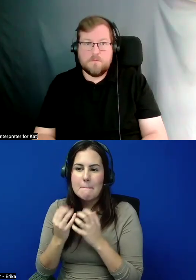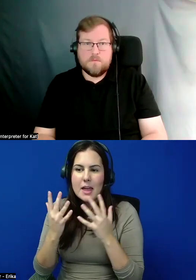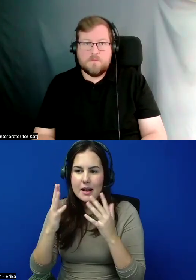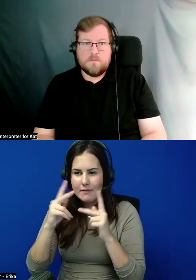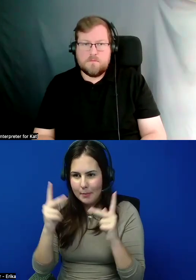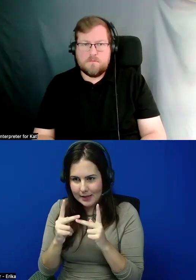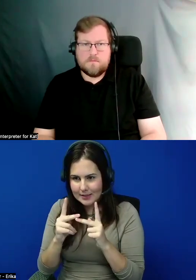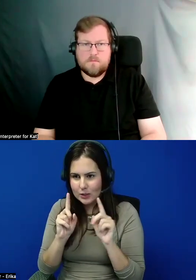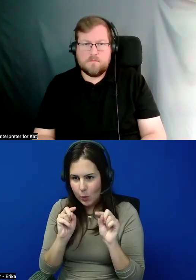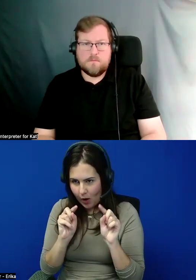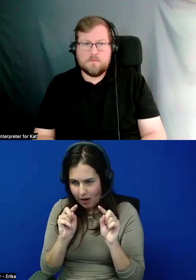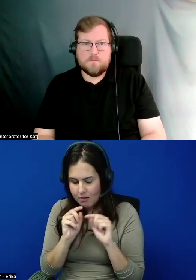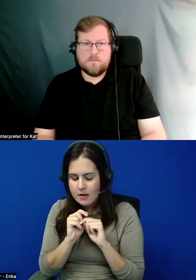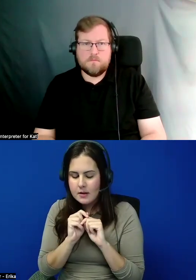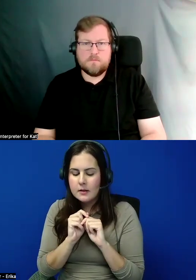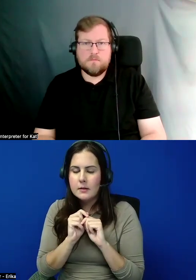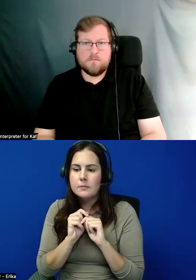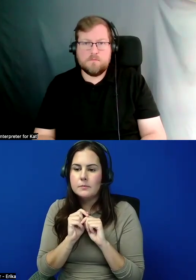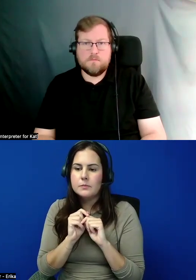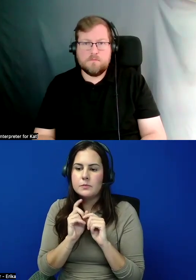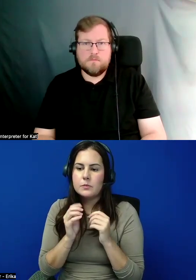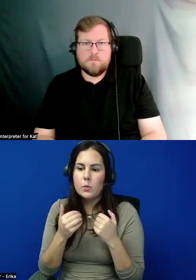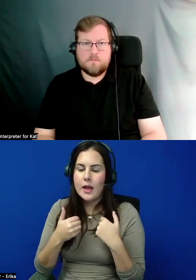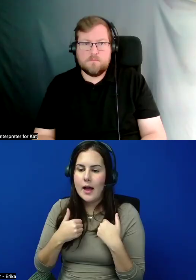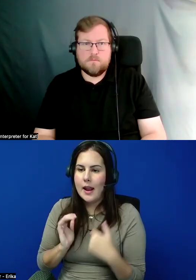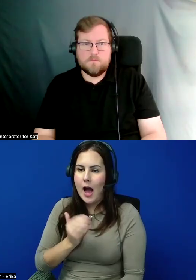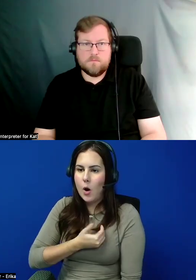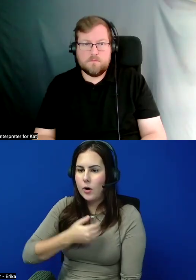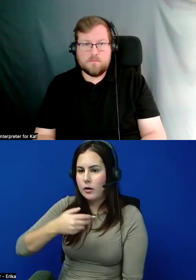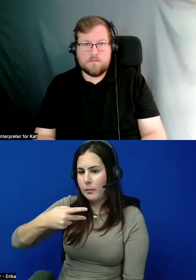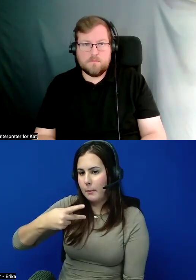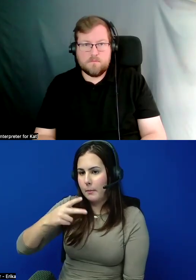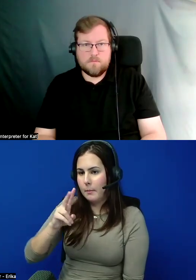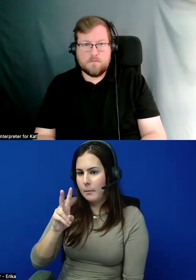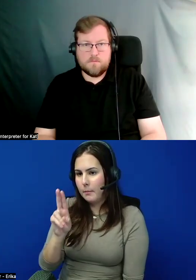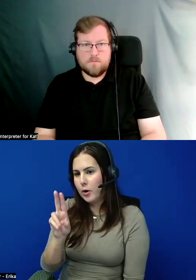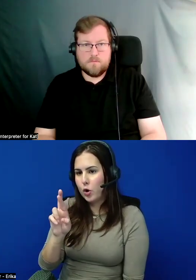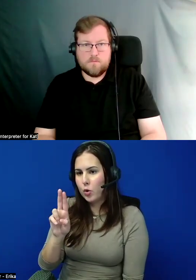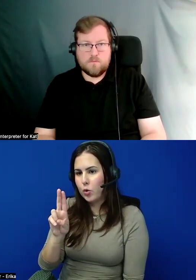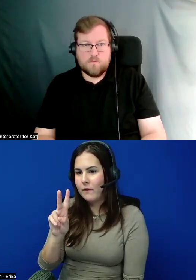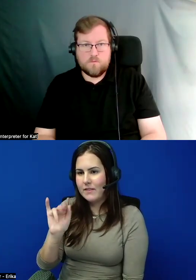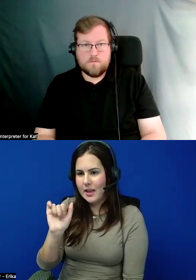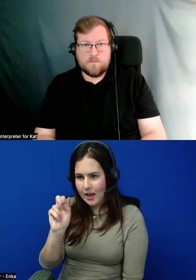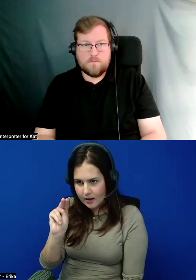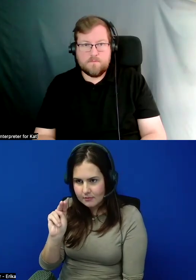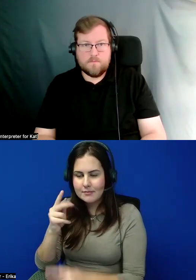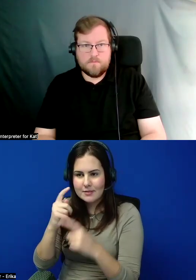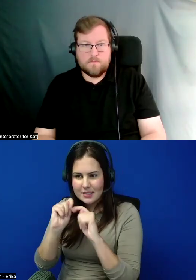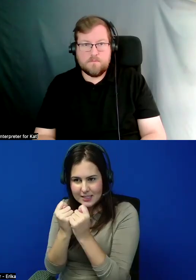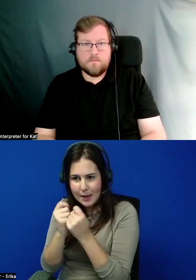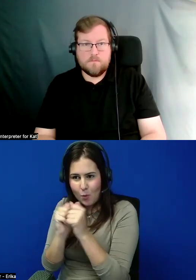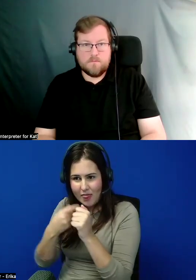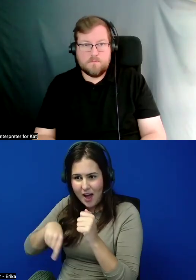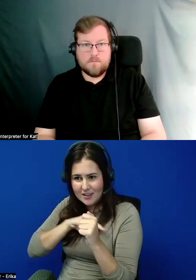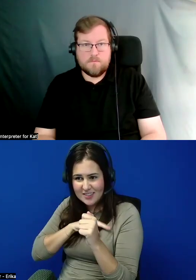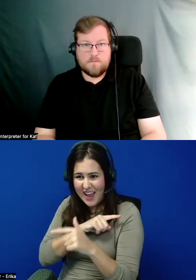went, we had our Peruvian production team with us, and then whoever was there from the